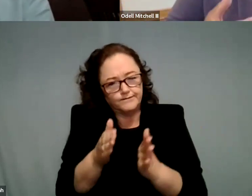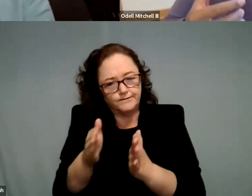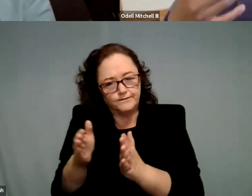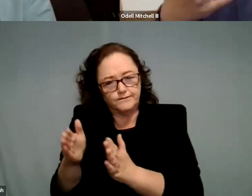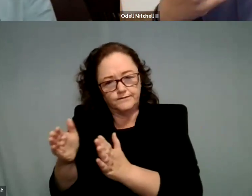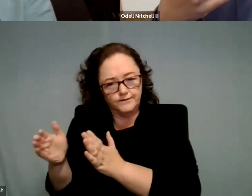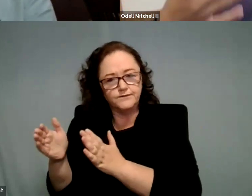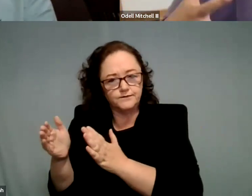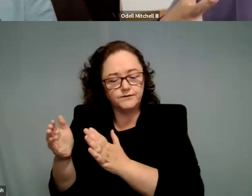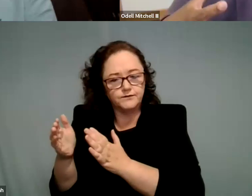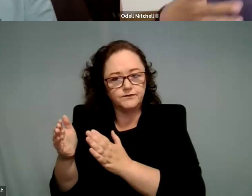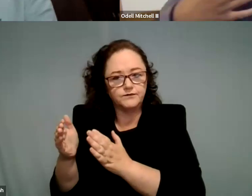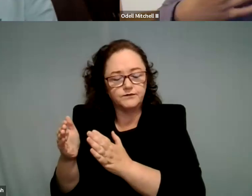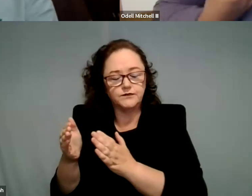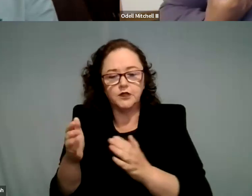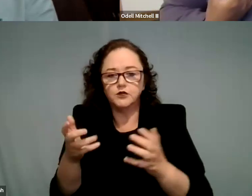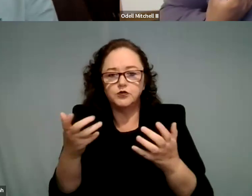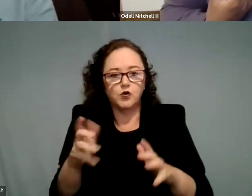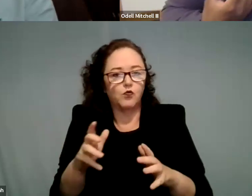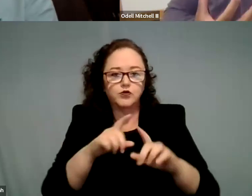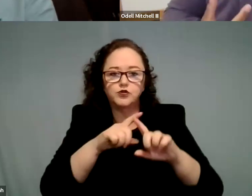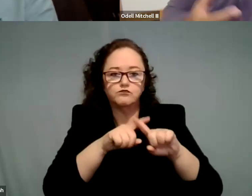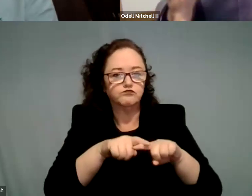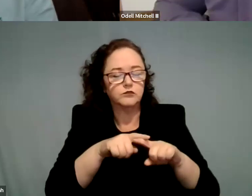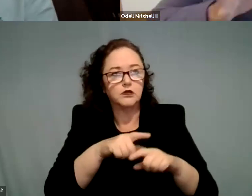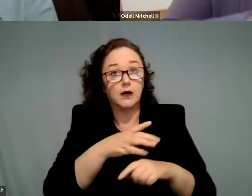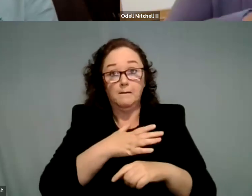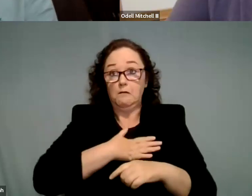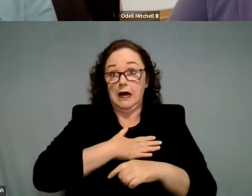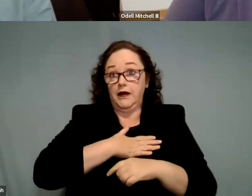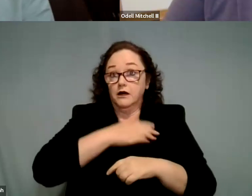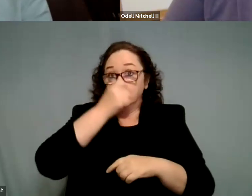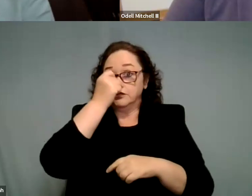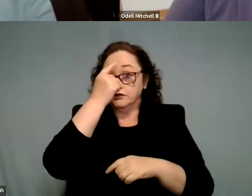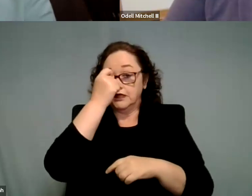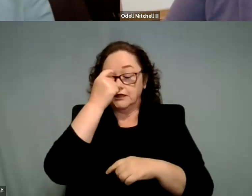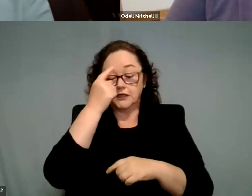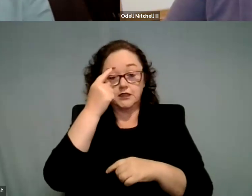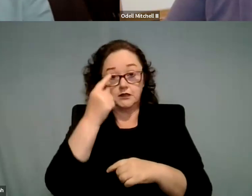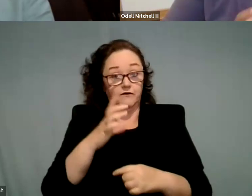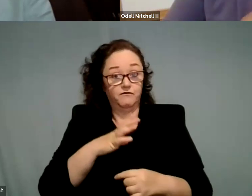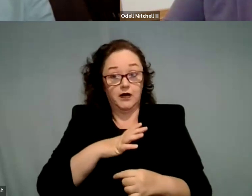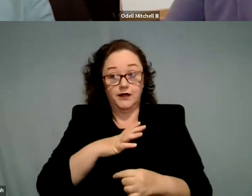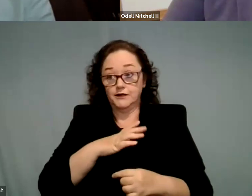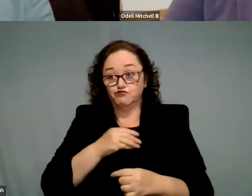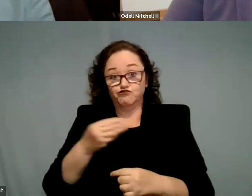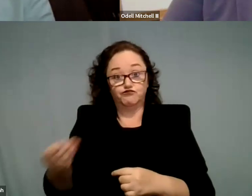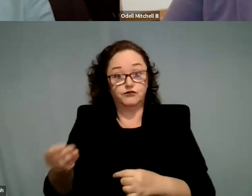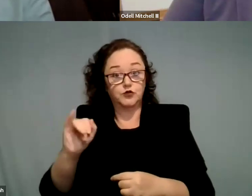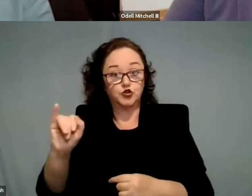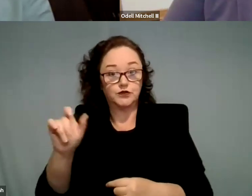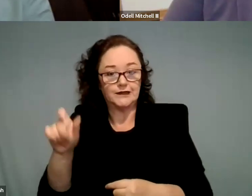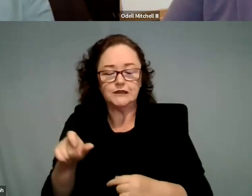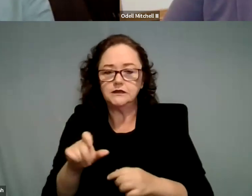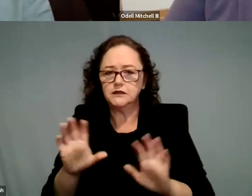than relying on just my own knowledge with that, I would go right to the insurance agent and make sure that everything is lining up in those pieces.